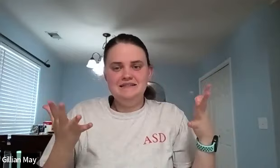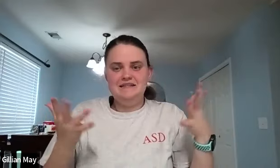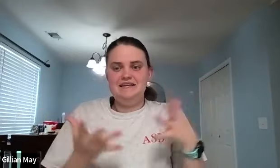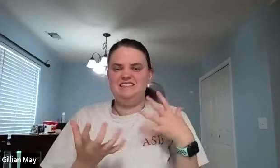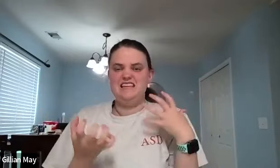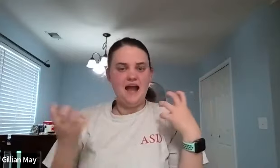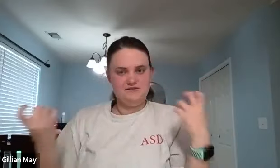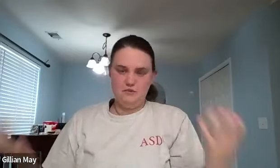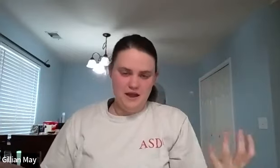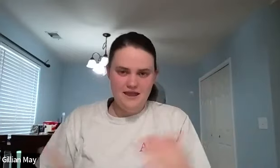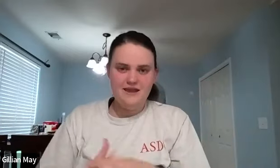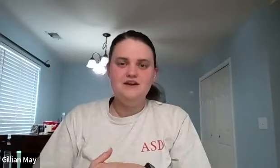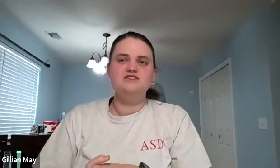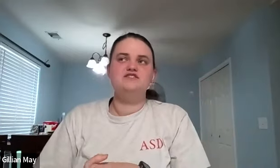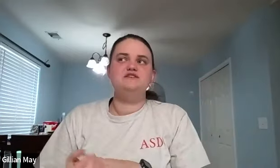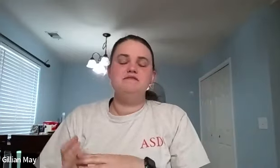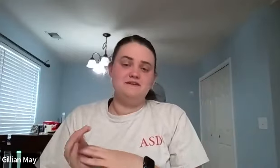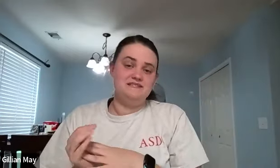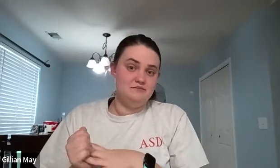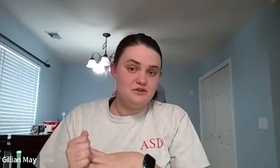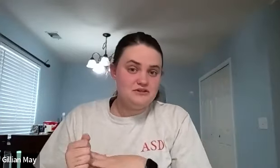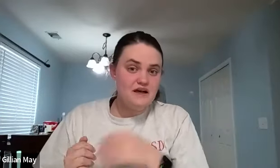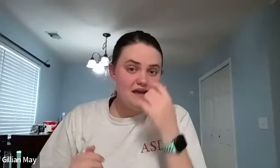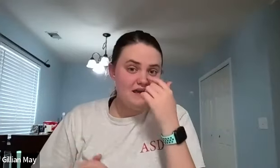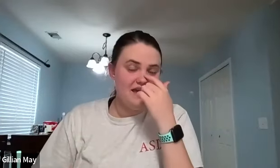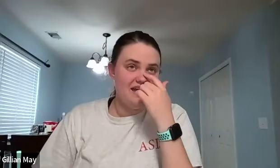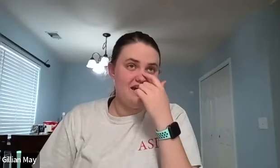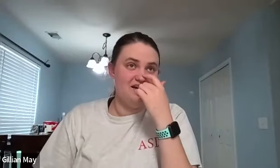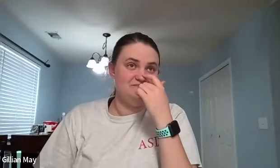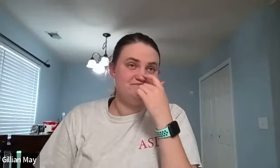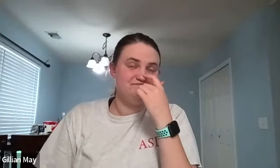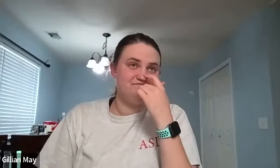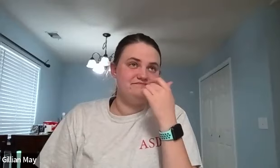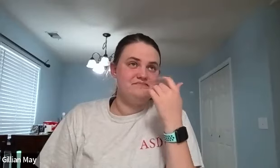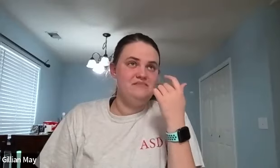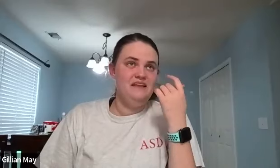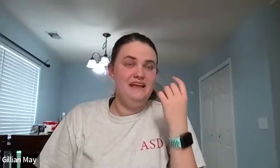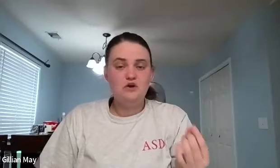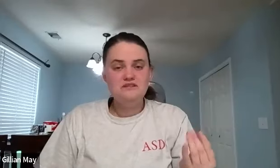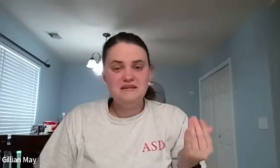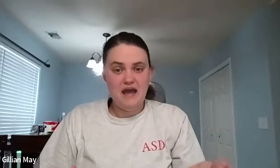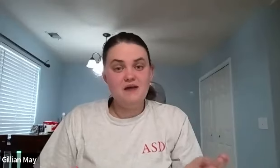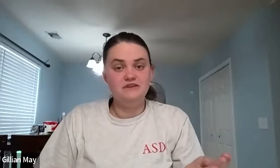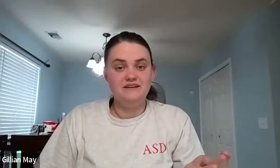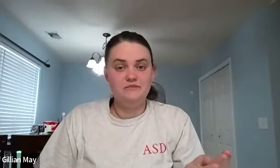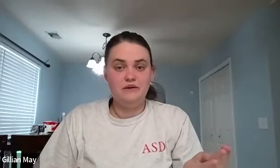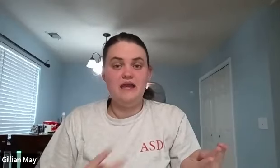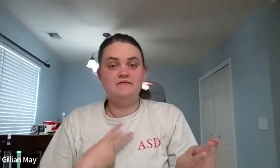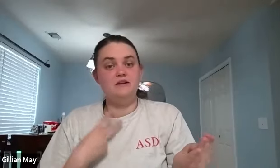the exact way. So they do it very similar like, and it's almost like babbling when we have in our